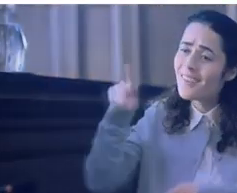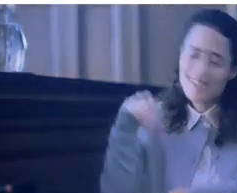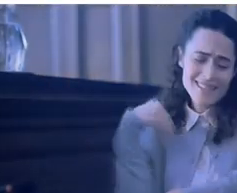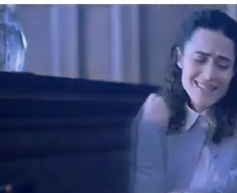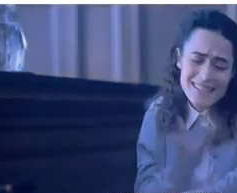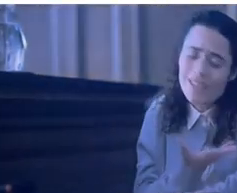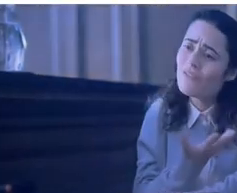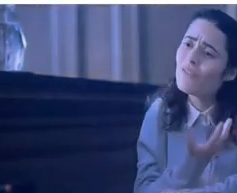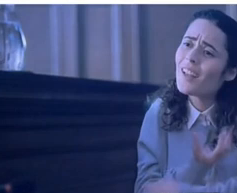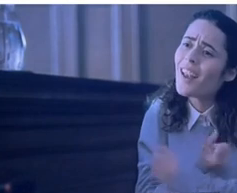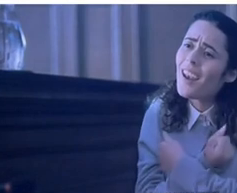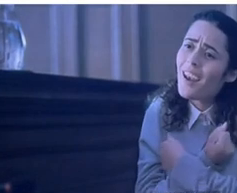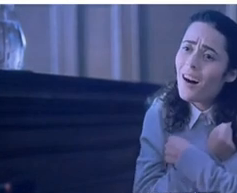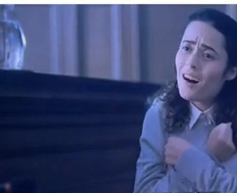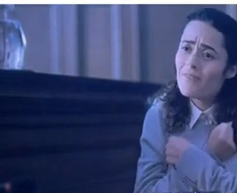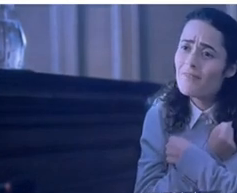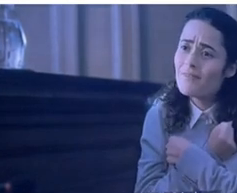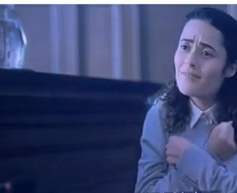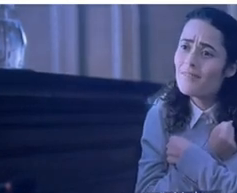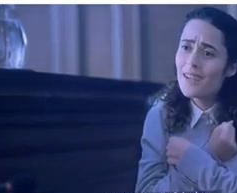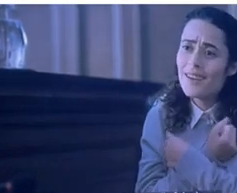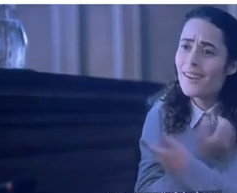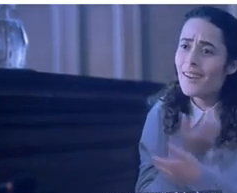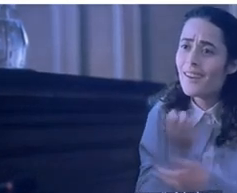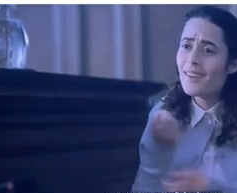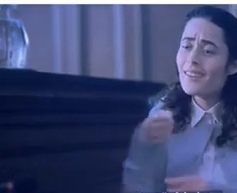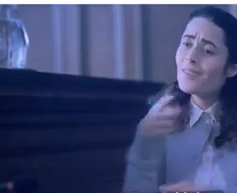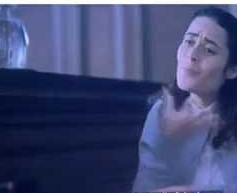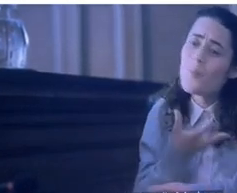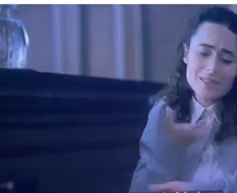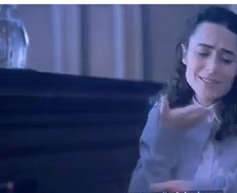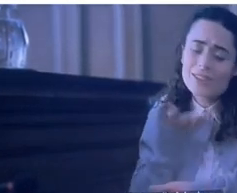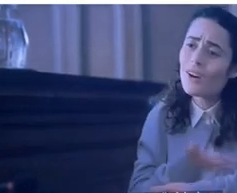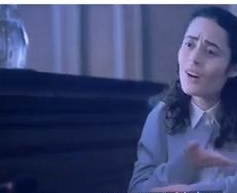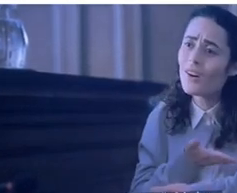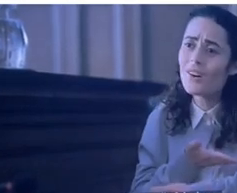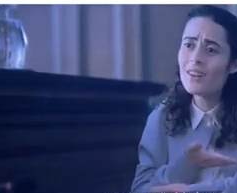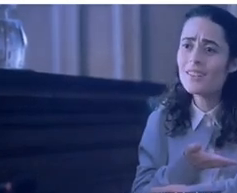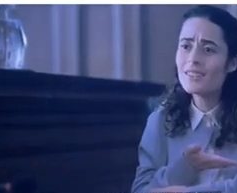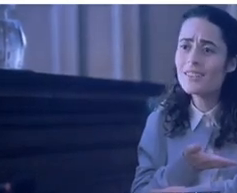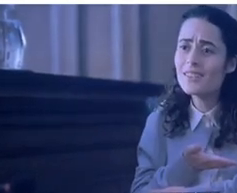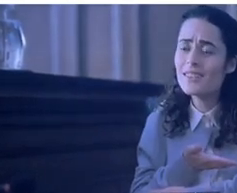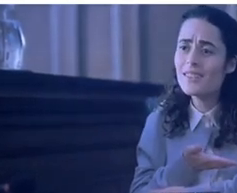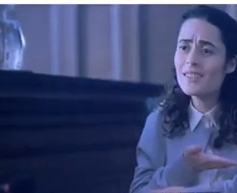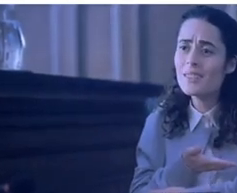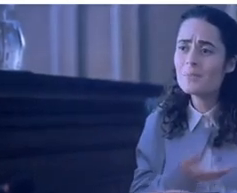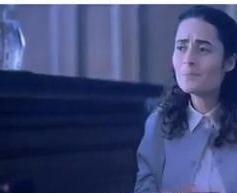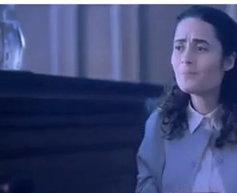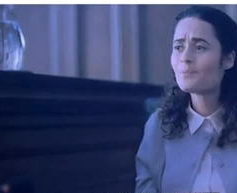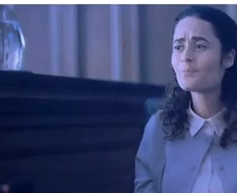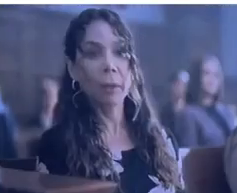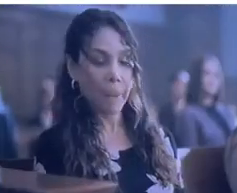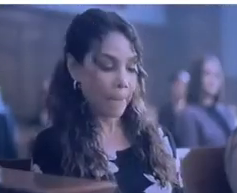safe, to give her all of the love, and for her to be wanted.